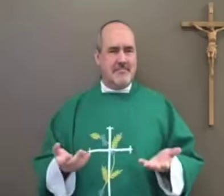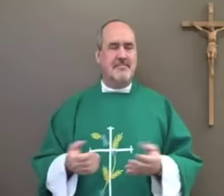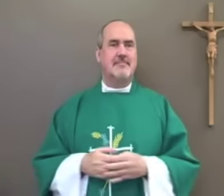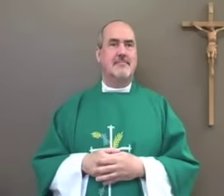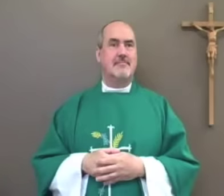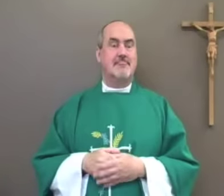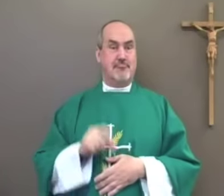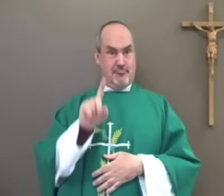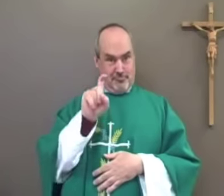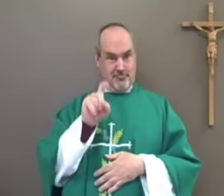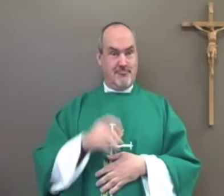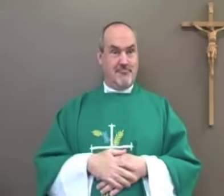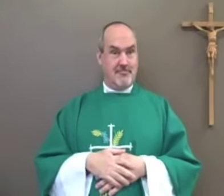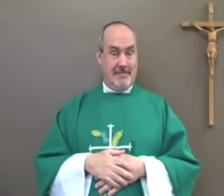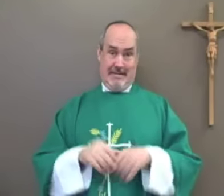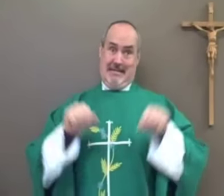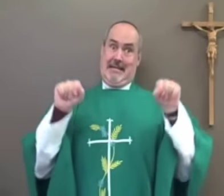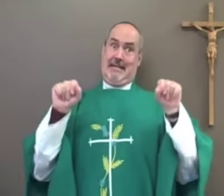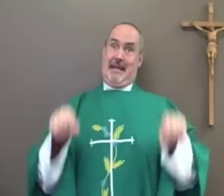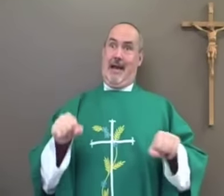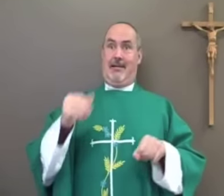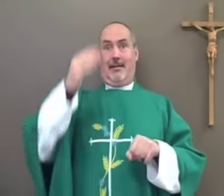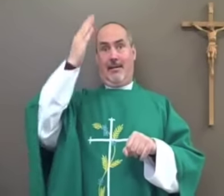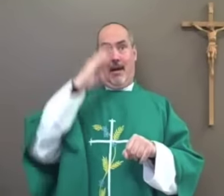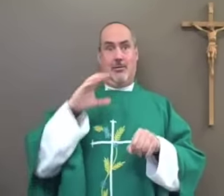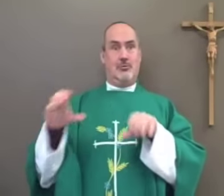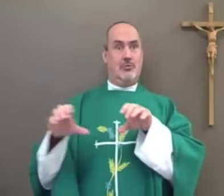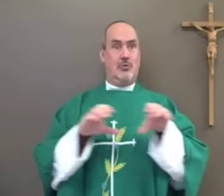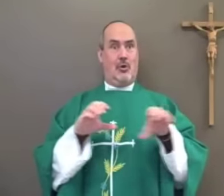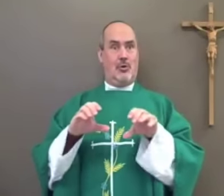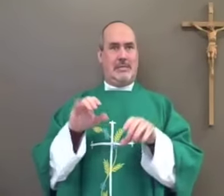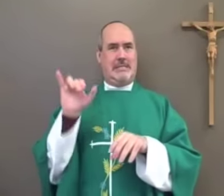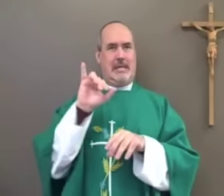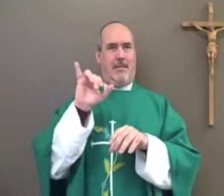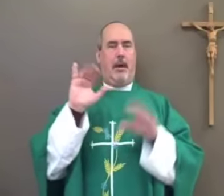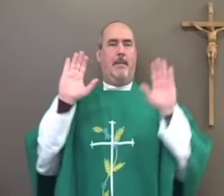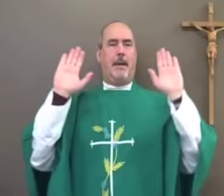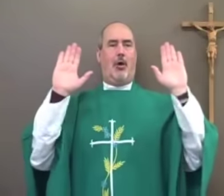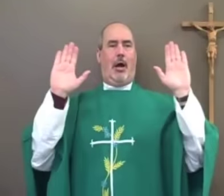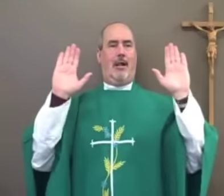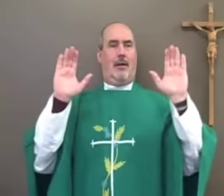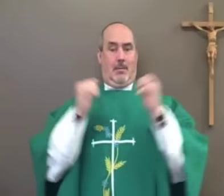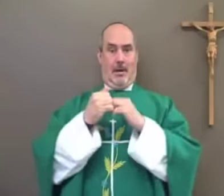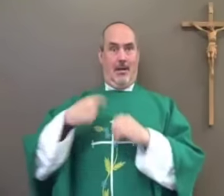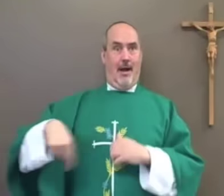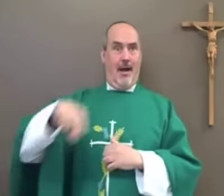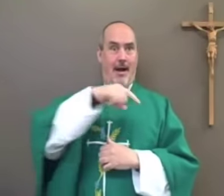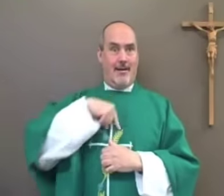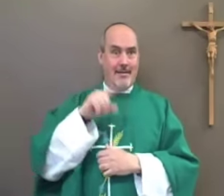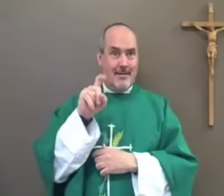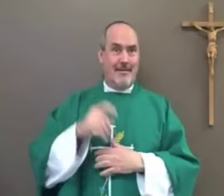other stories of saints experiencing these things. Now, can God do a miracle like that with